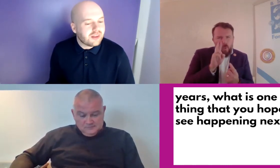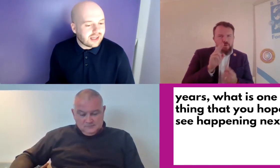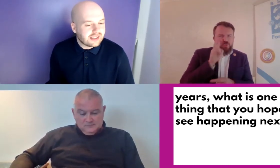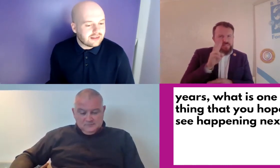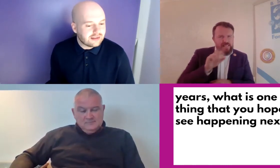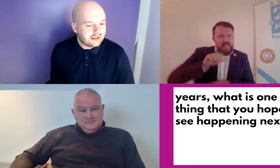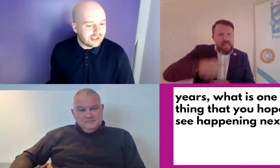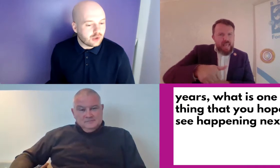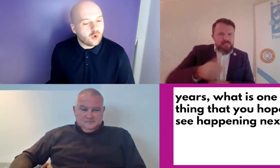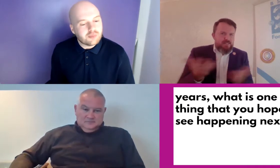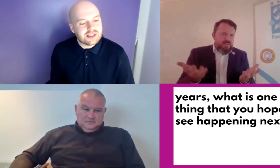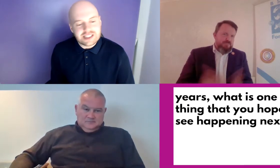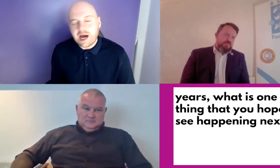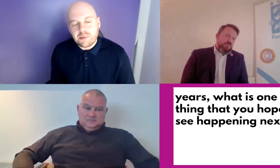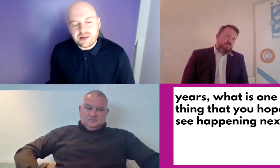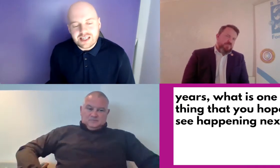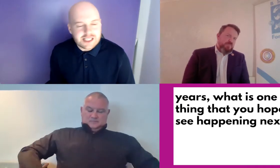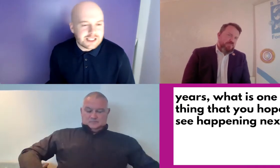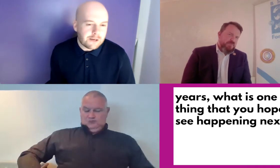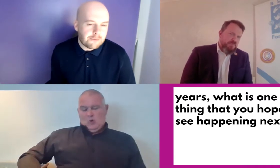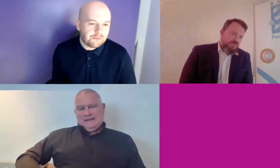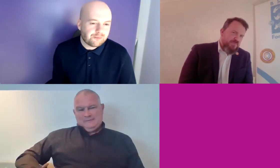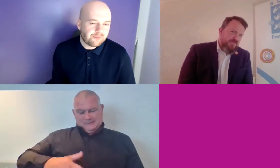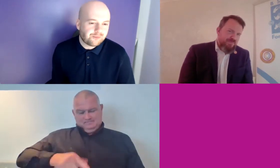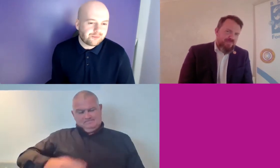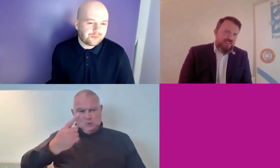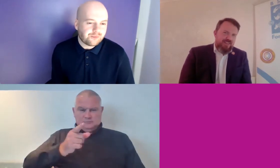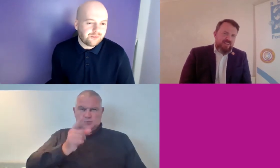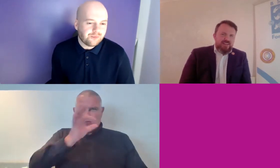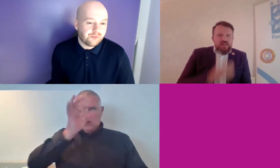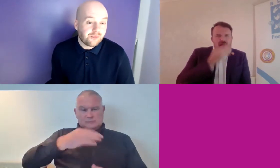one thing that you hope to see happening next?